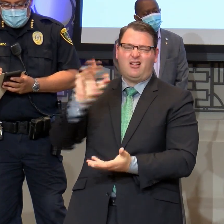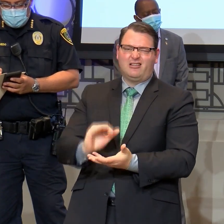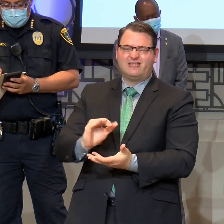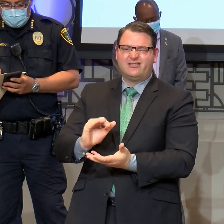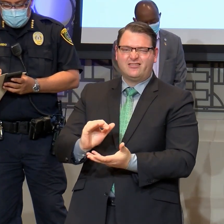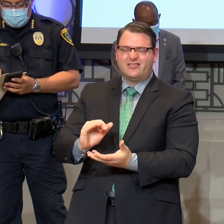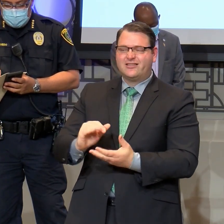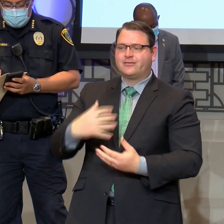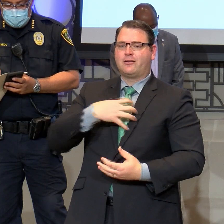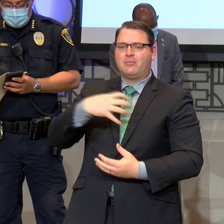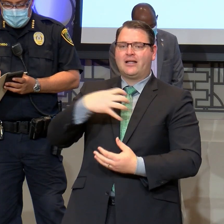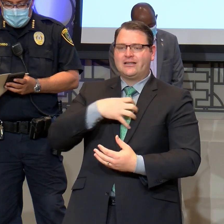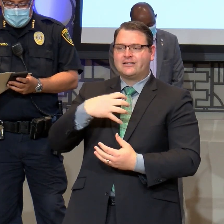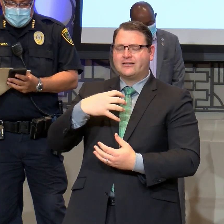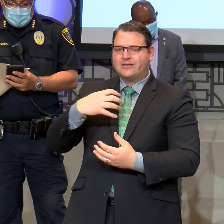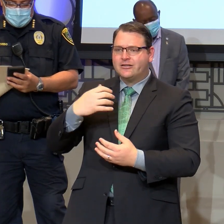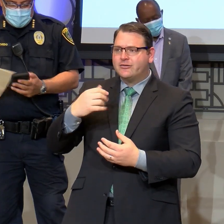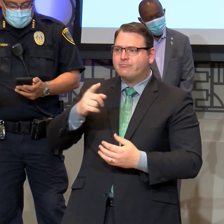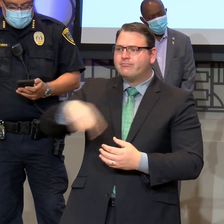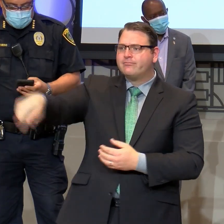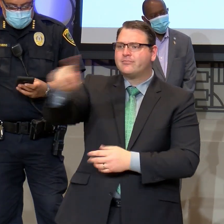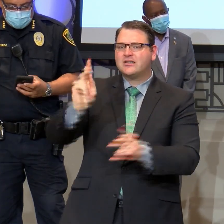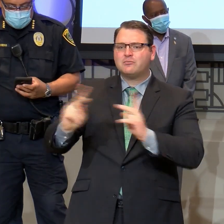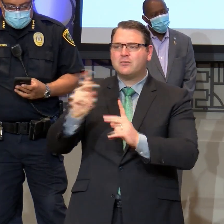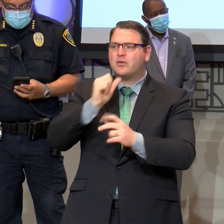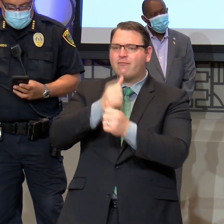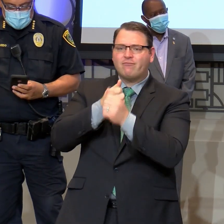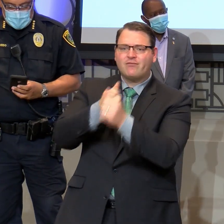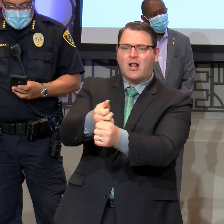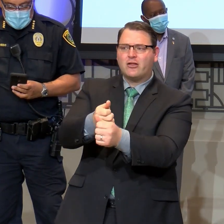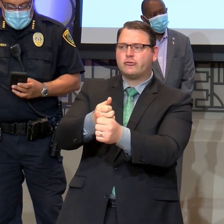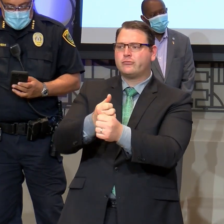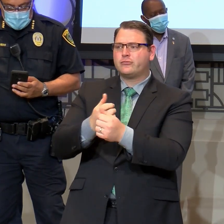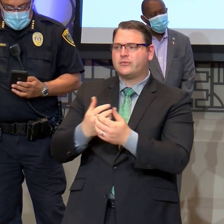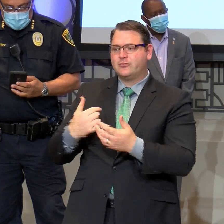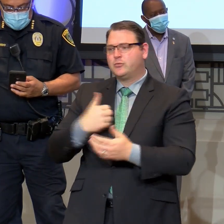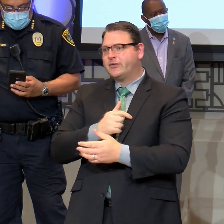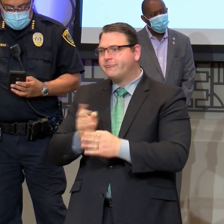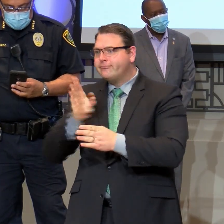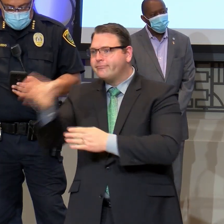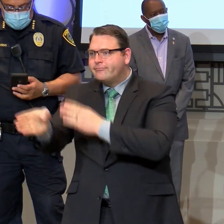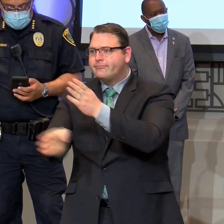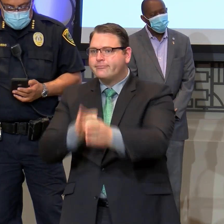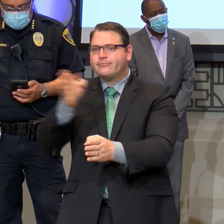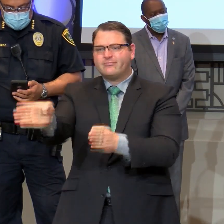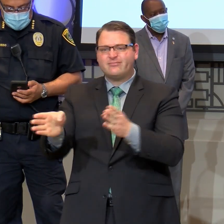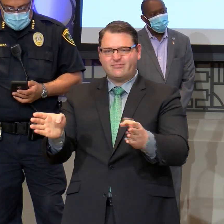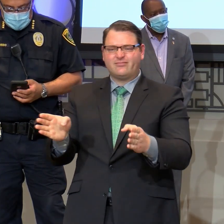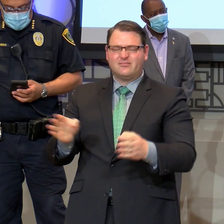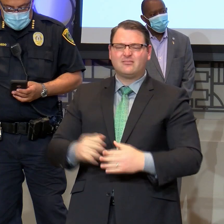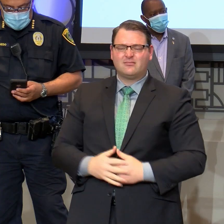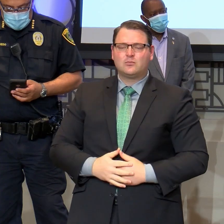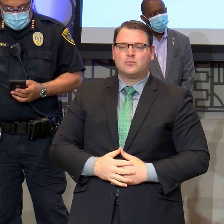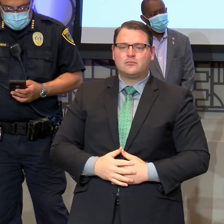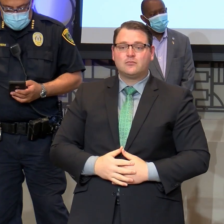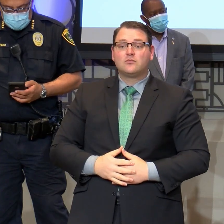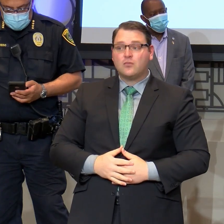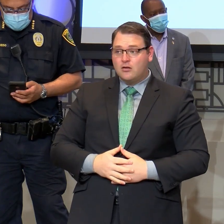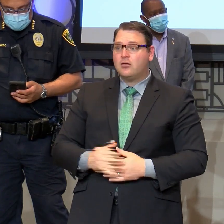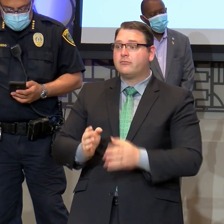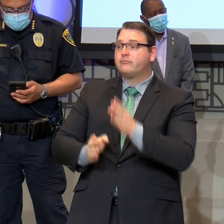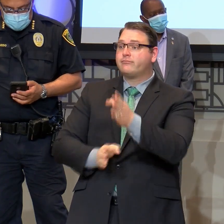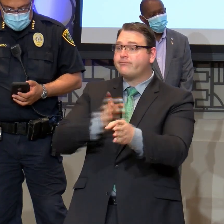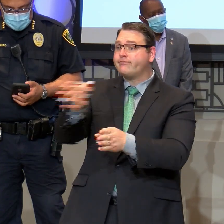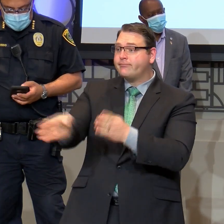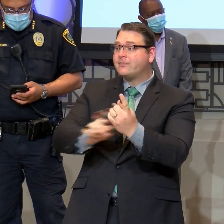of personnel not adhering to the stay-home order. We have gotten voluntary compliance, let me say it that